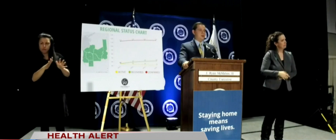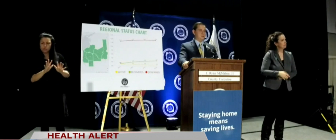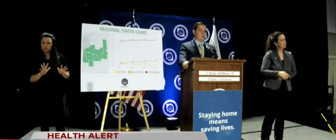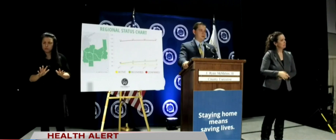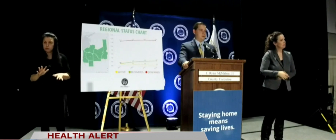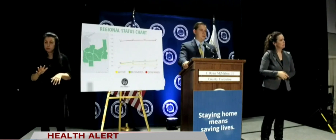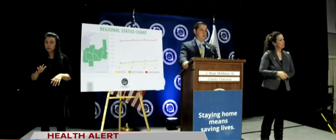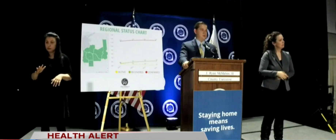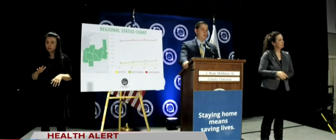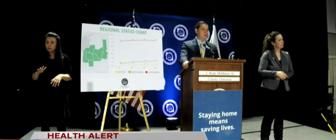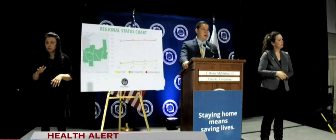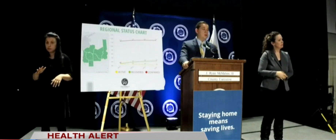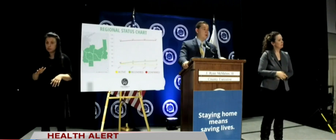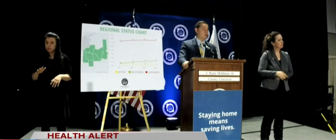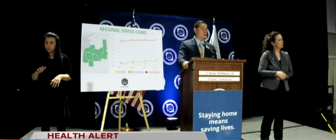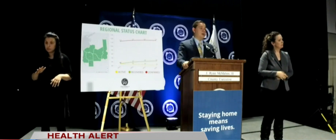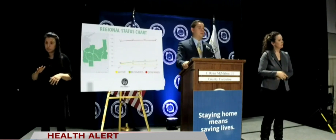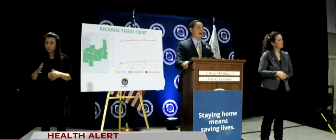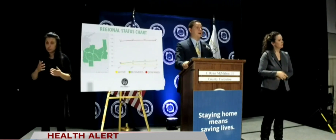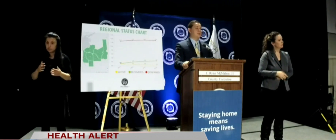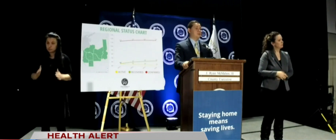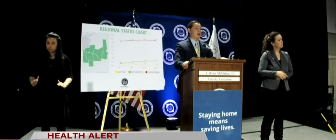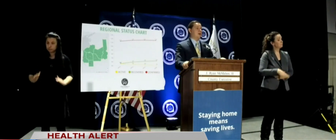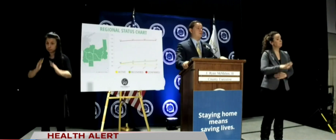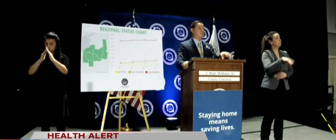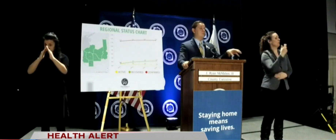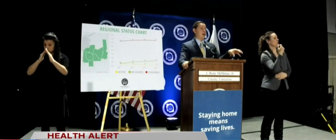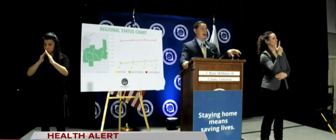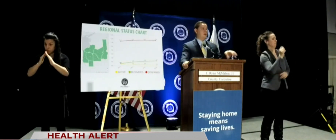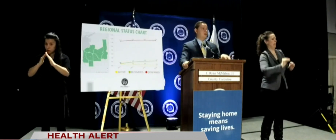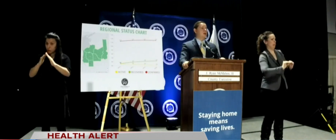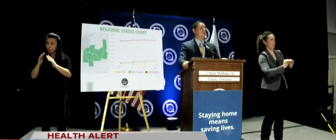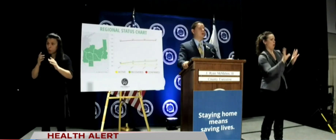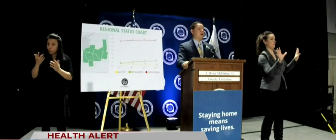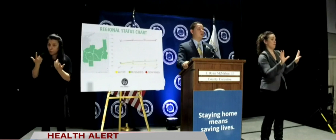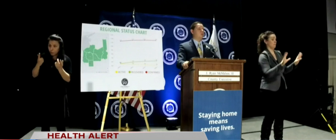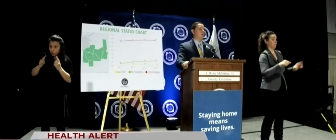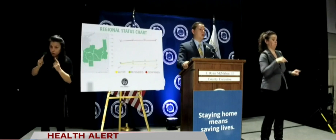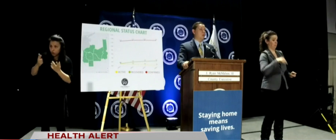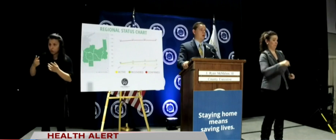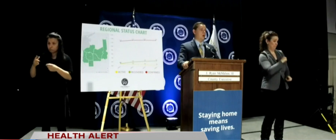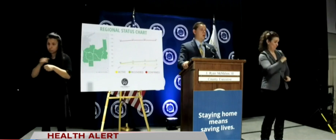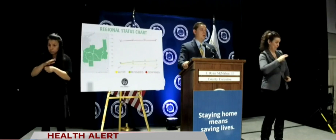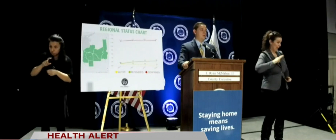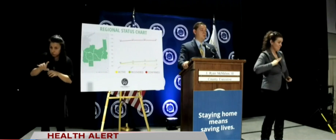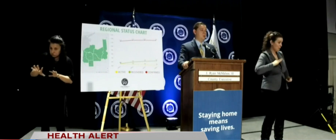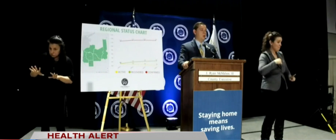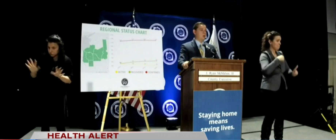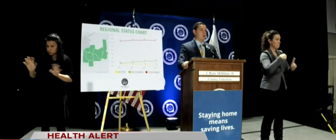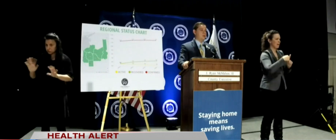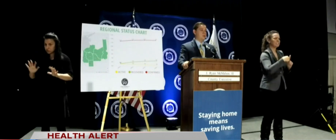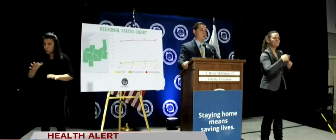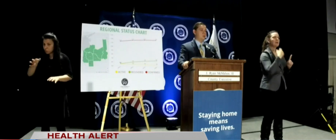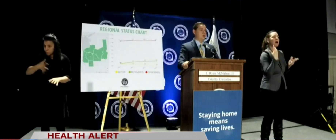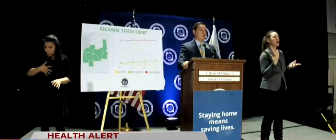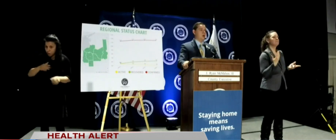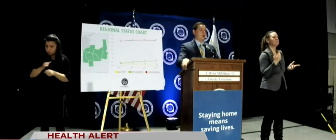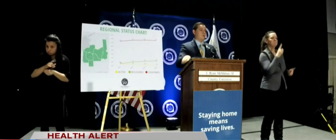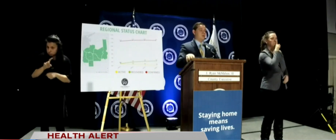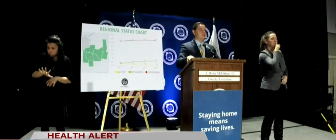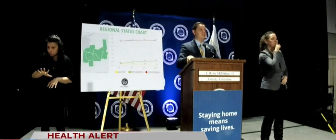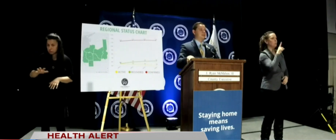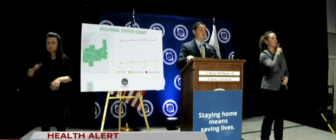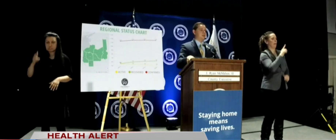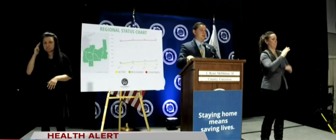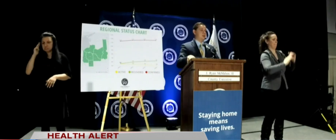had positive cases. So I don't know if we've had a positive yet from that, but where we're going is we're going into